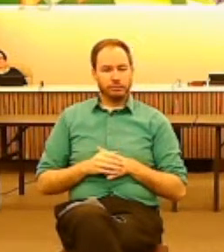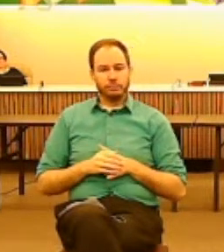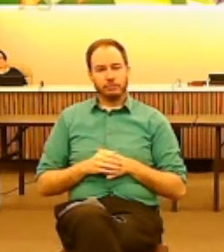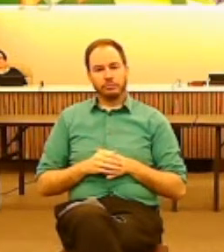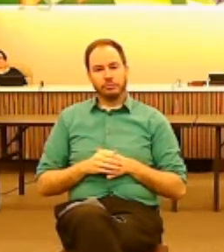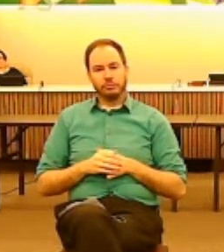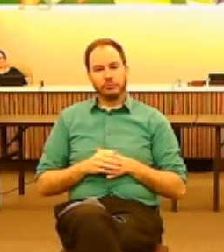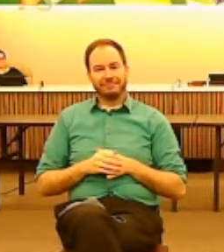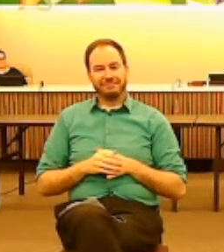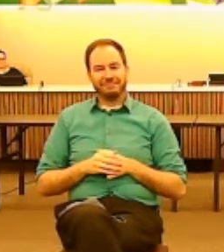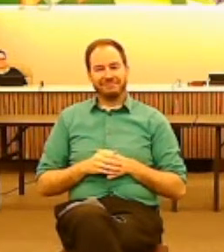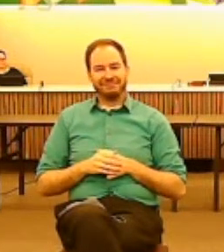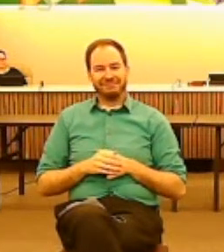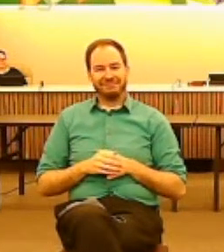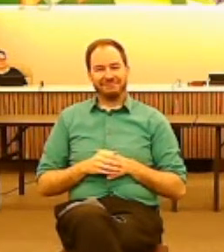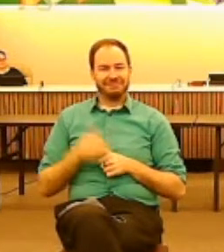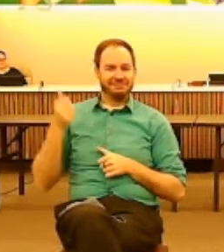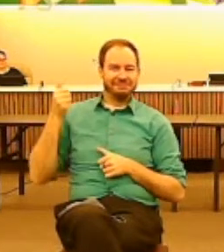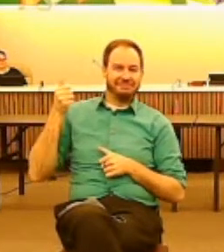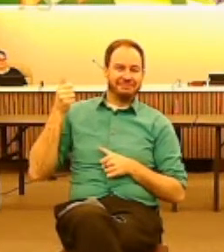a little tired.